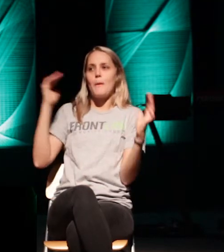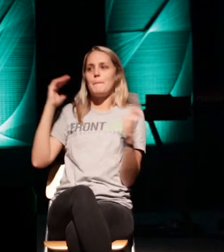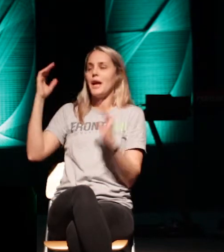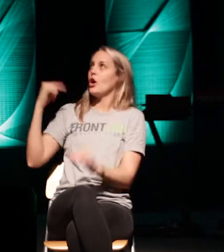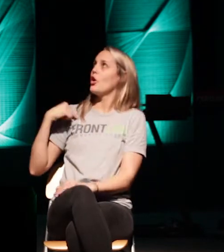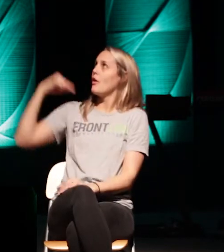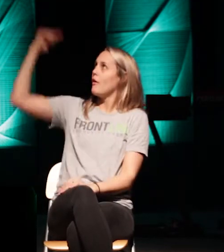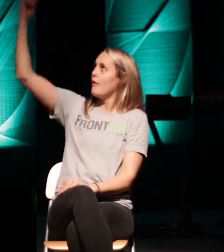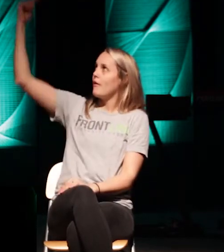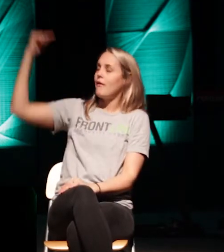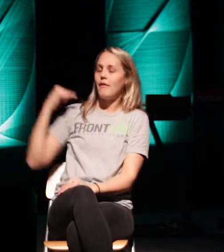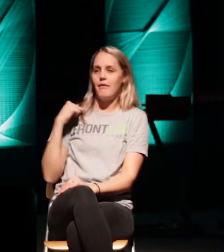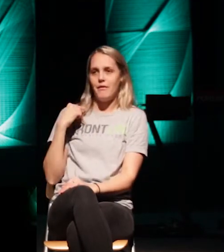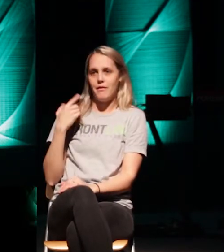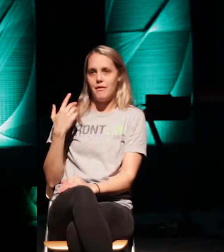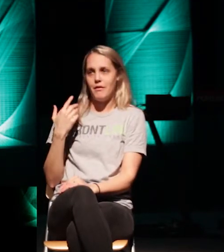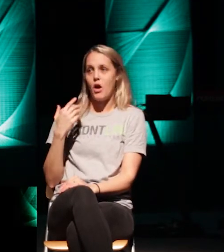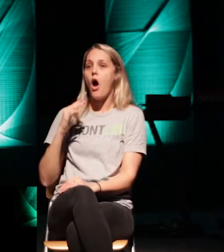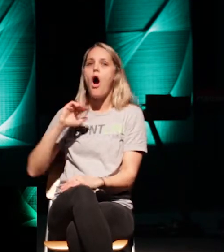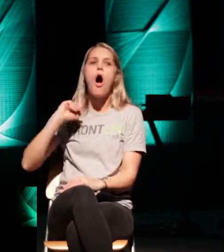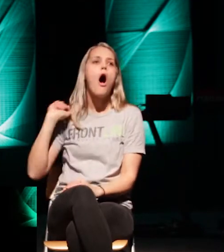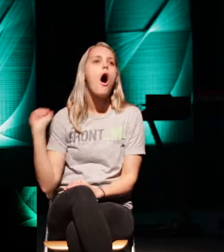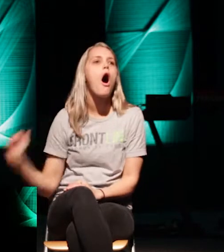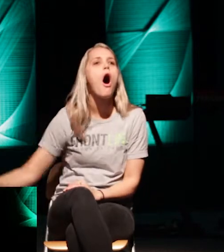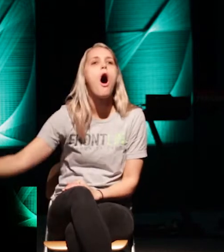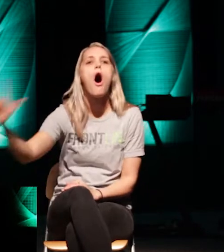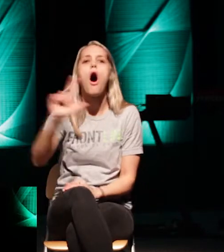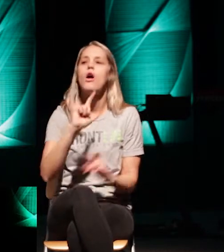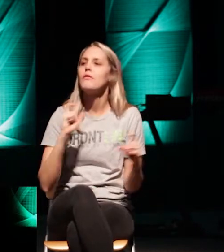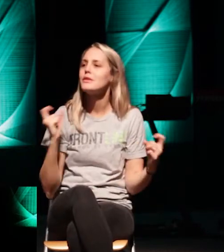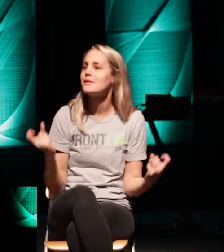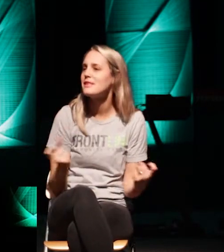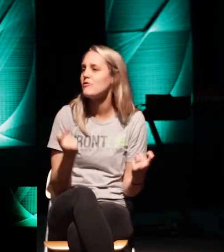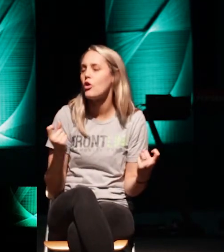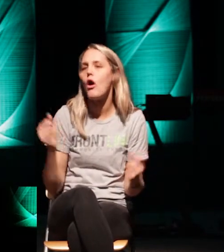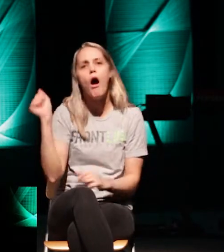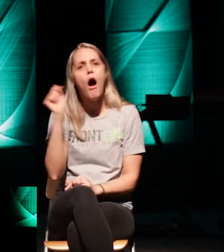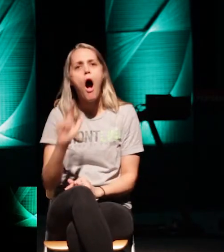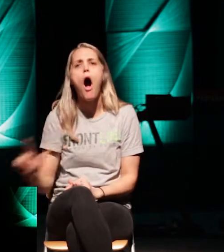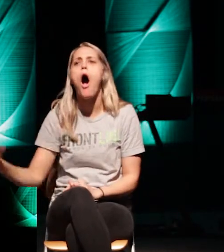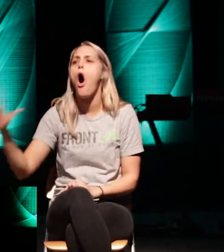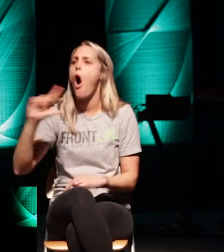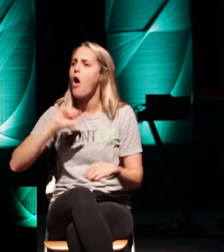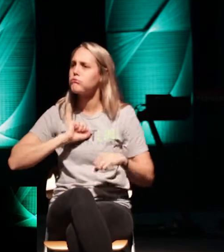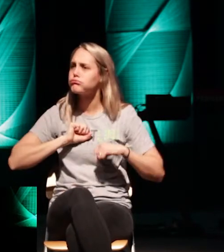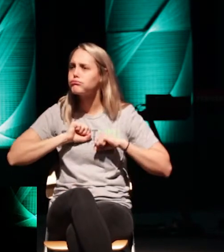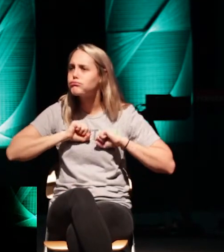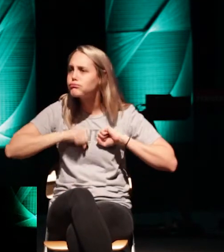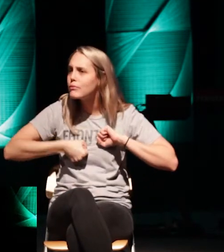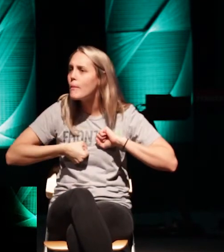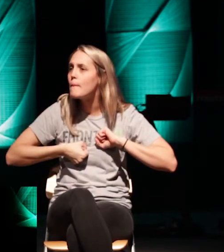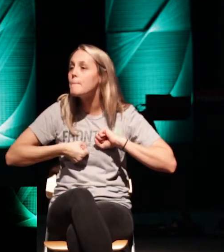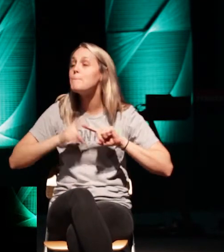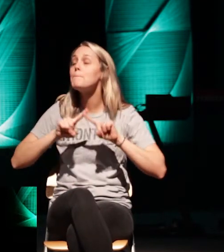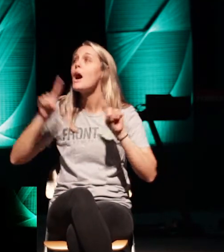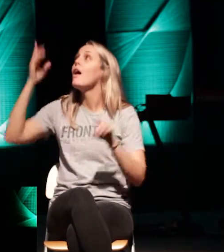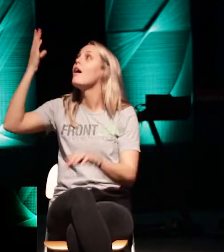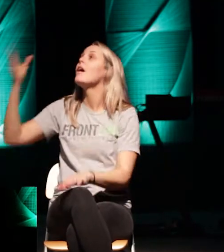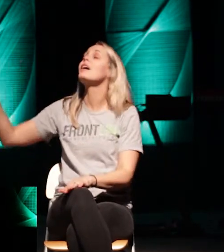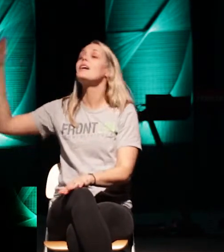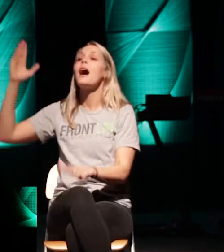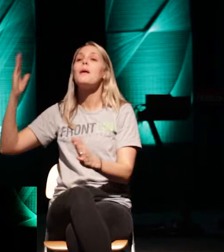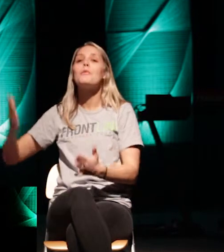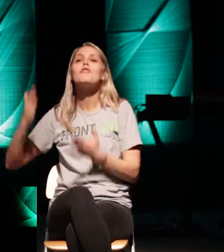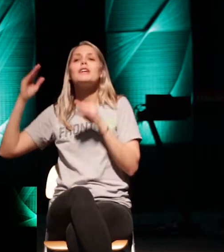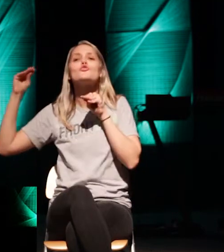of us fall short, all of us are sinful, all of us are broken. And God says, I have grace for you and mercy for